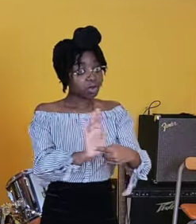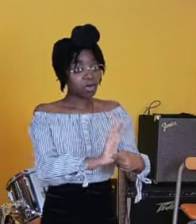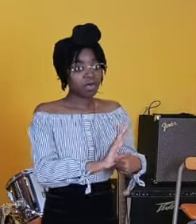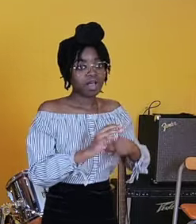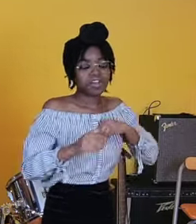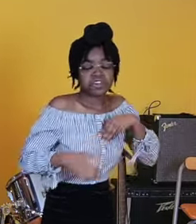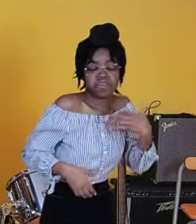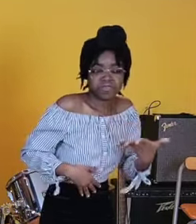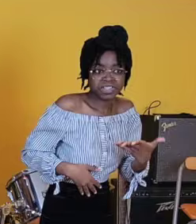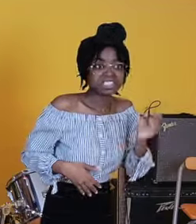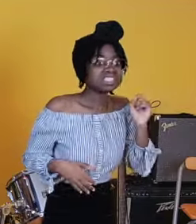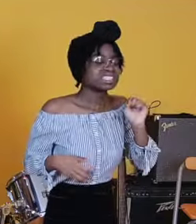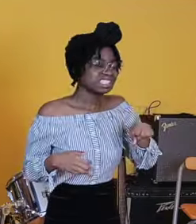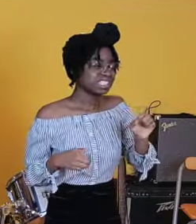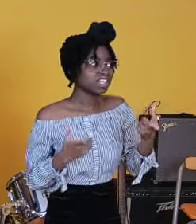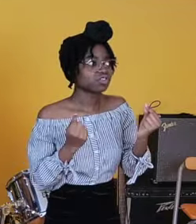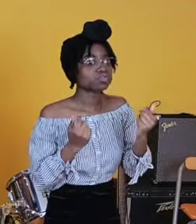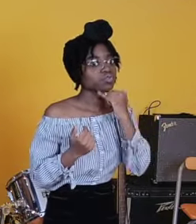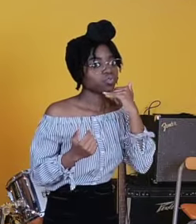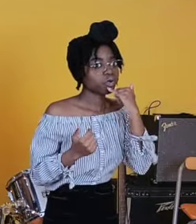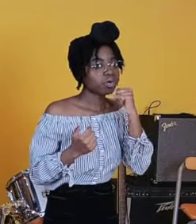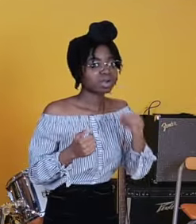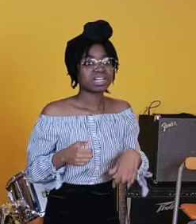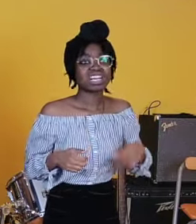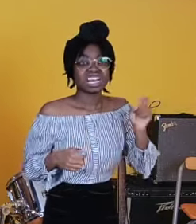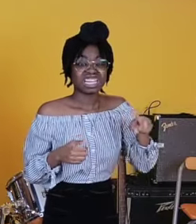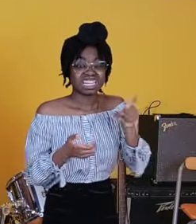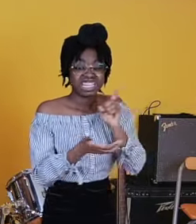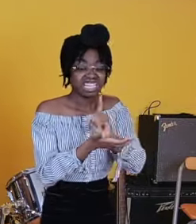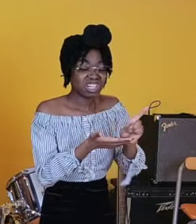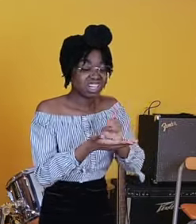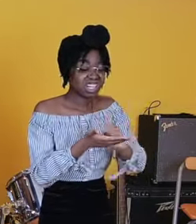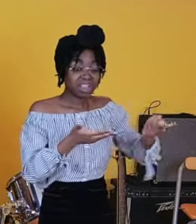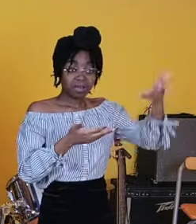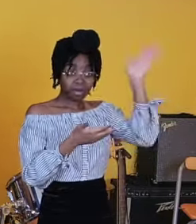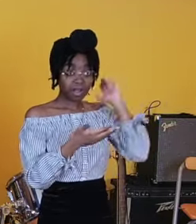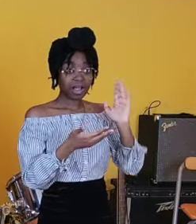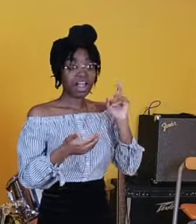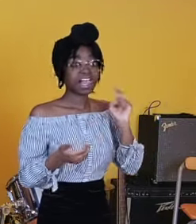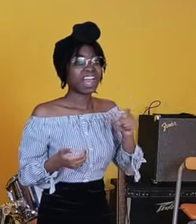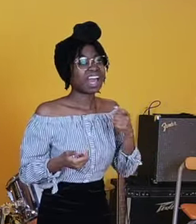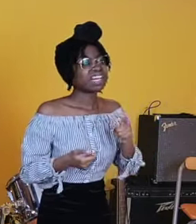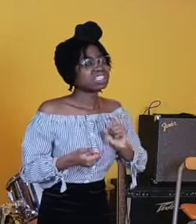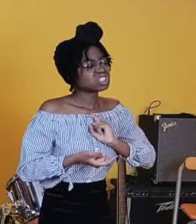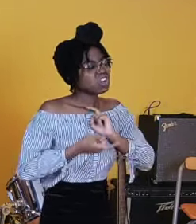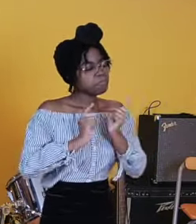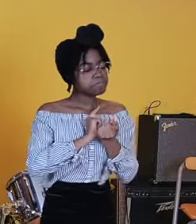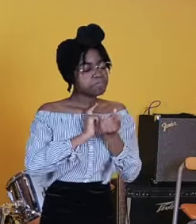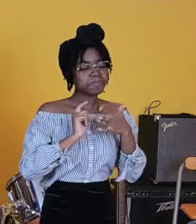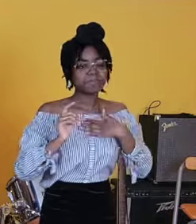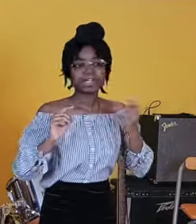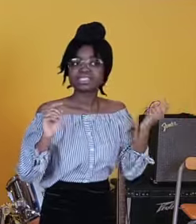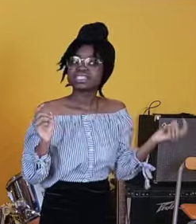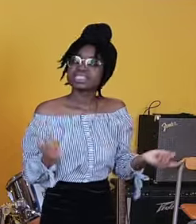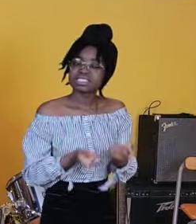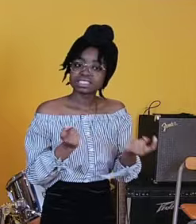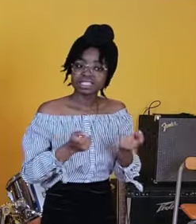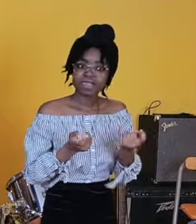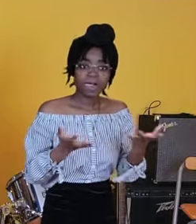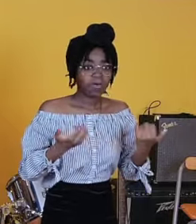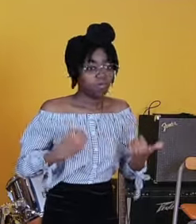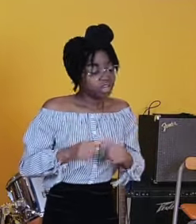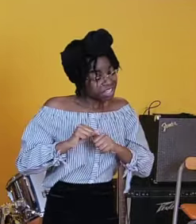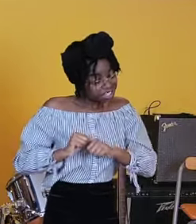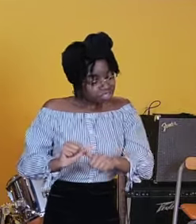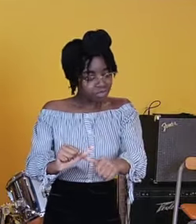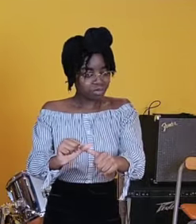admit that, yes, I made mistakes. I need that the discipline of God, and I need to repent of my sins so that I can move on.